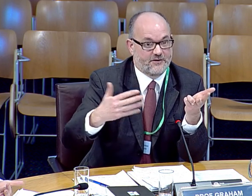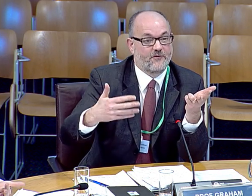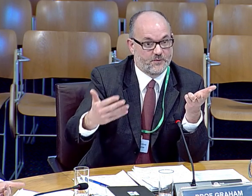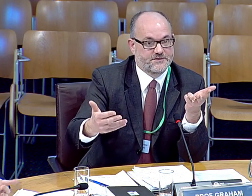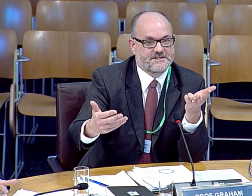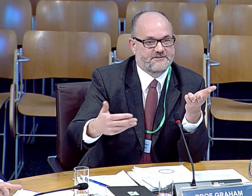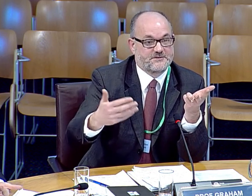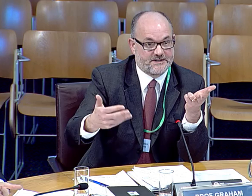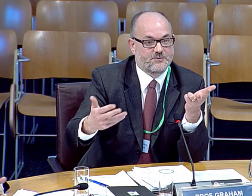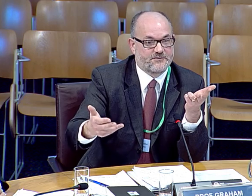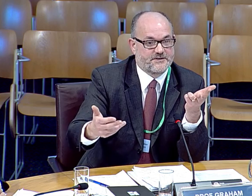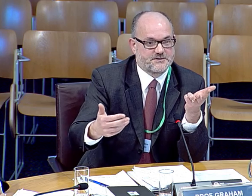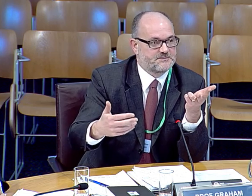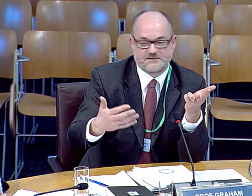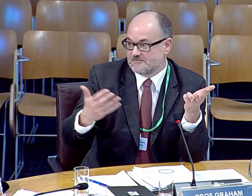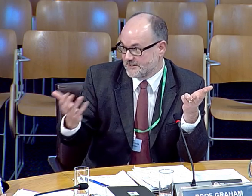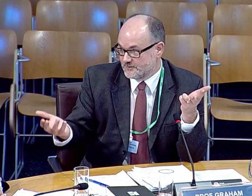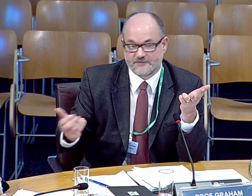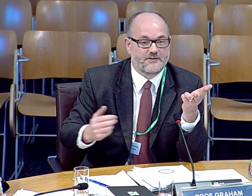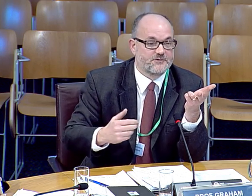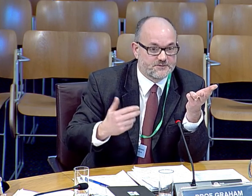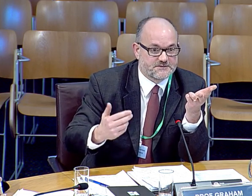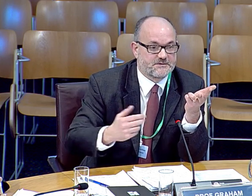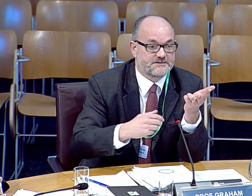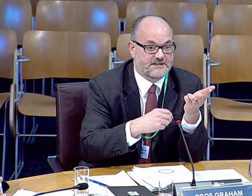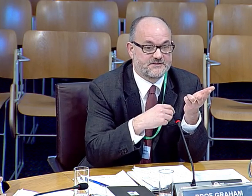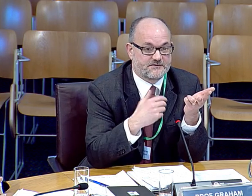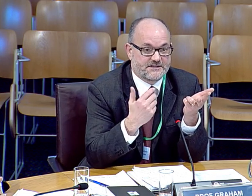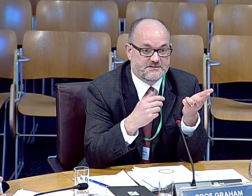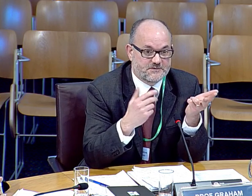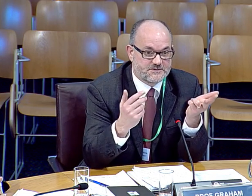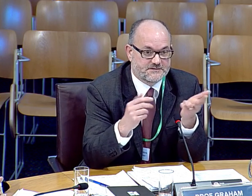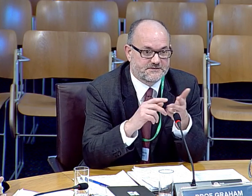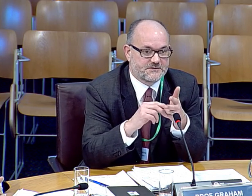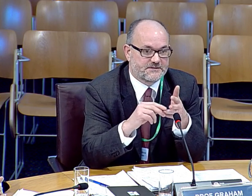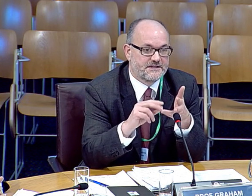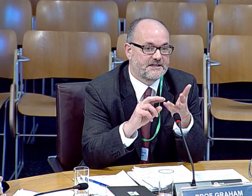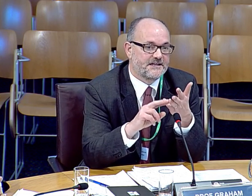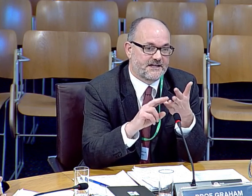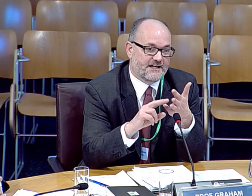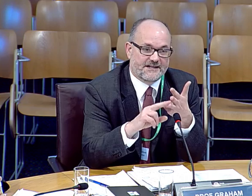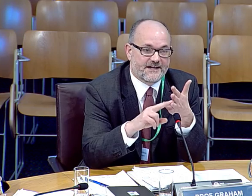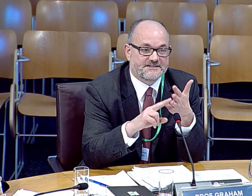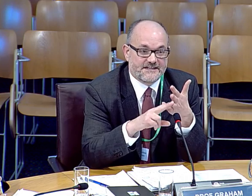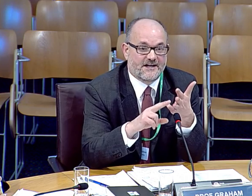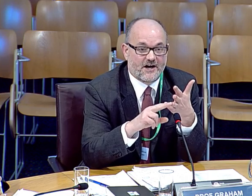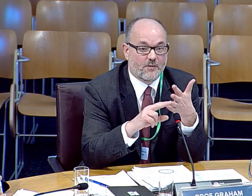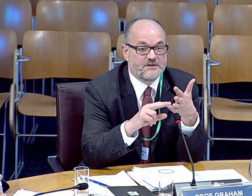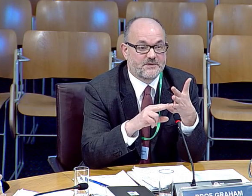not the ones having to make all of the adjustments, make all the phone calls, as Mark said, to find interpreters and so on? And lastly, are we doing